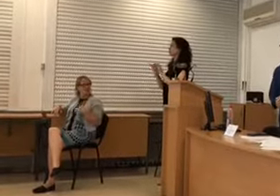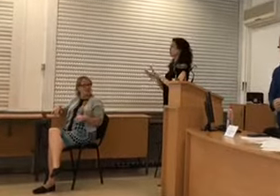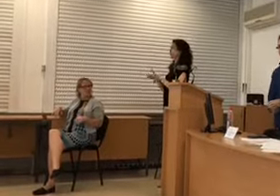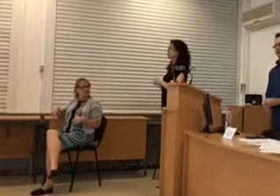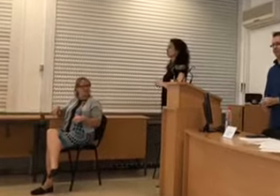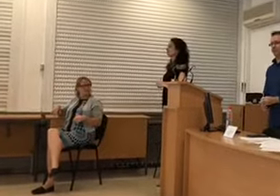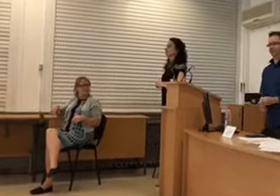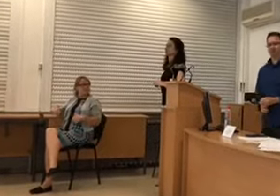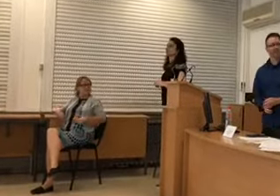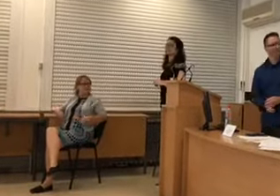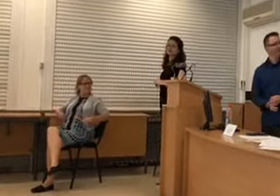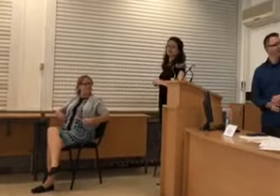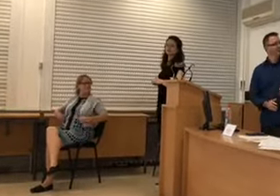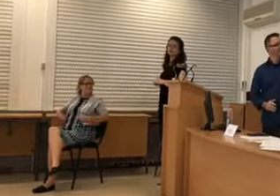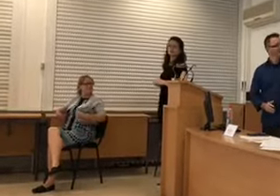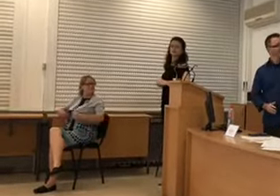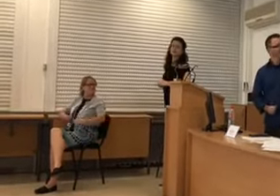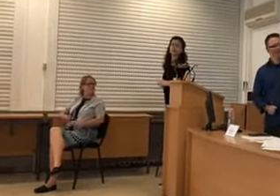infosociosemiotics.net.